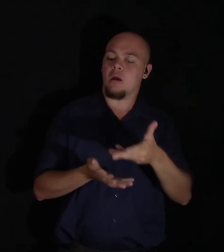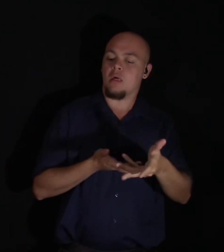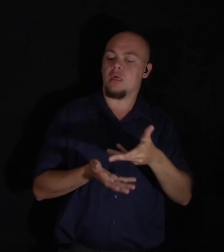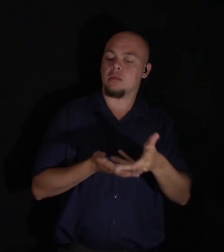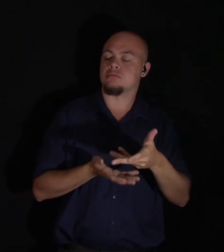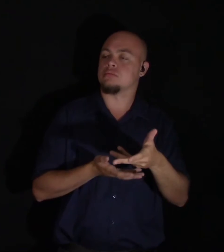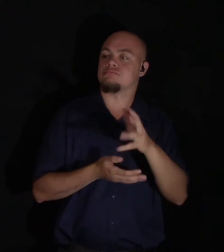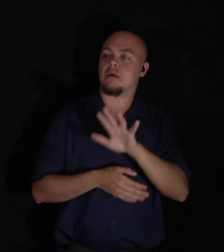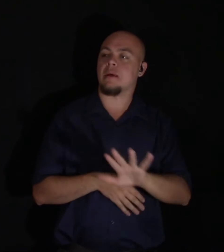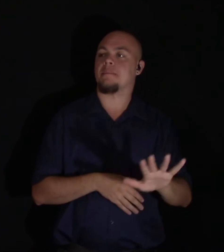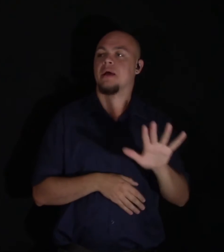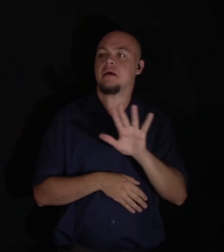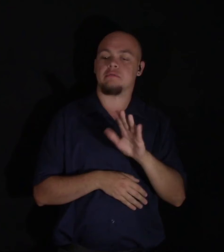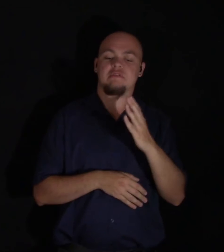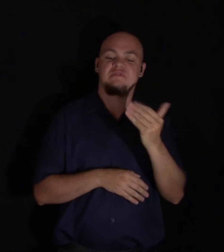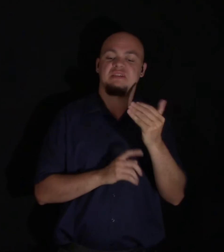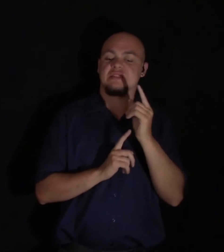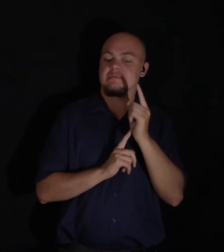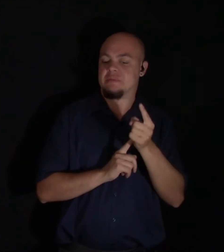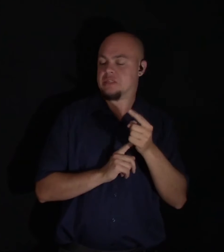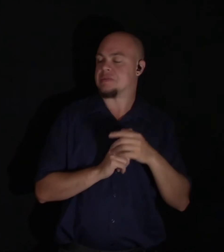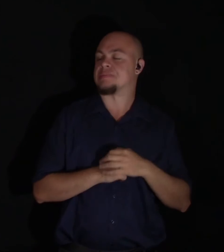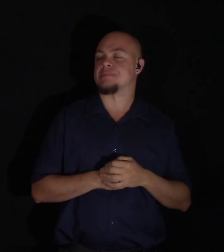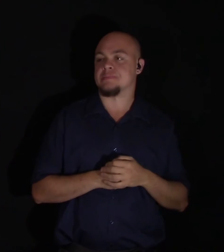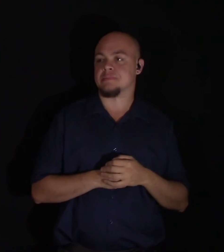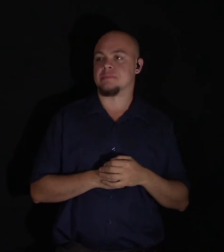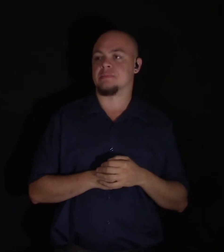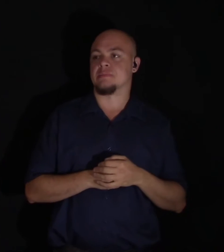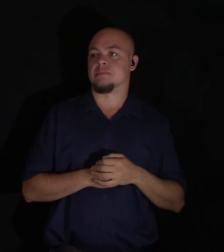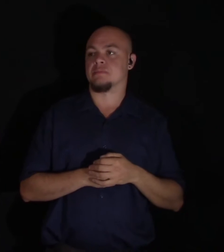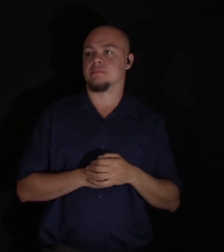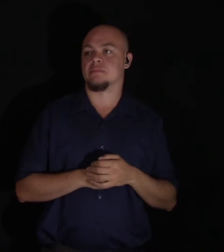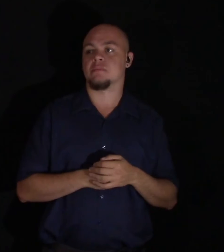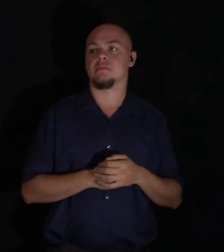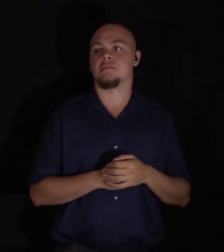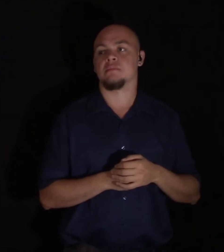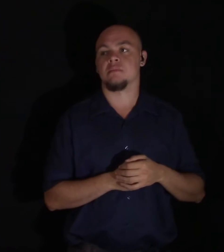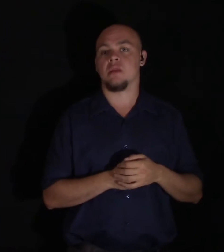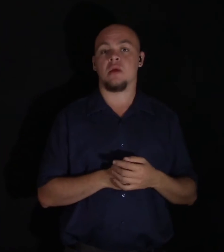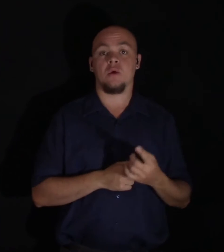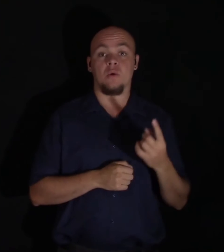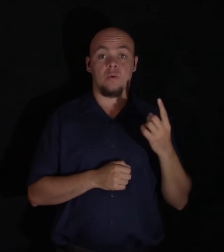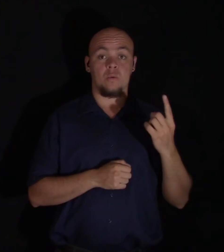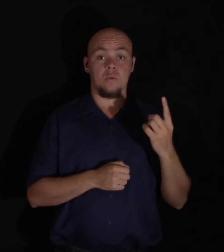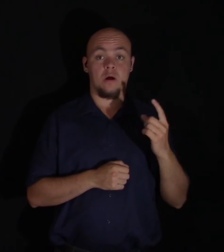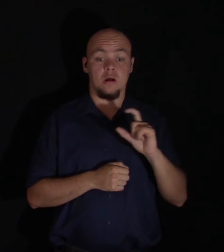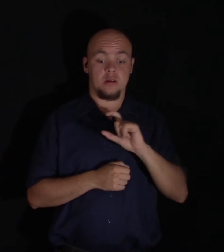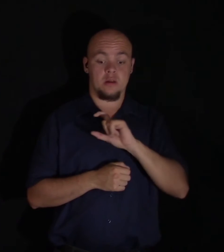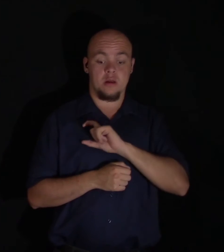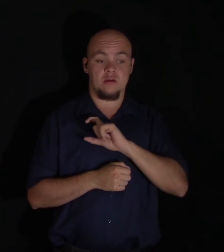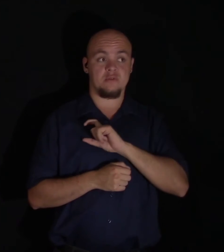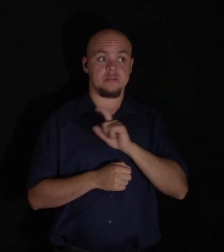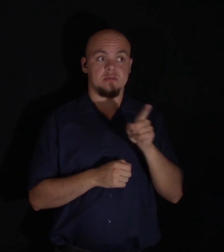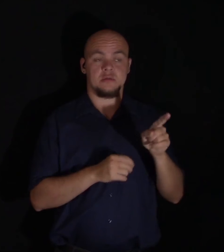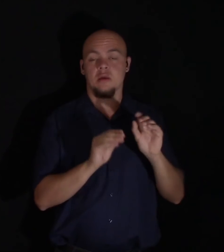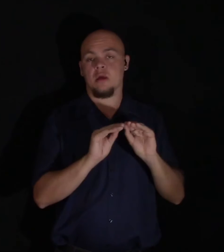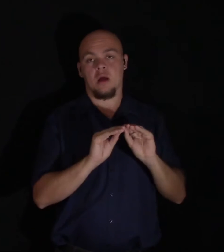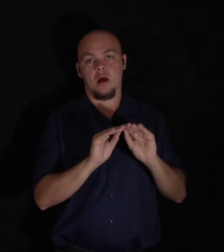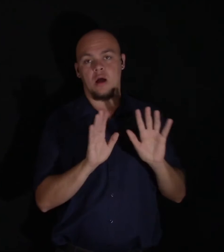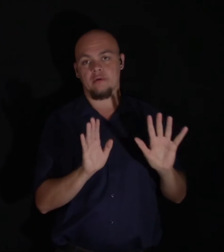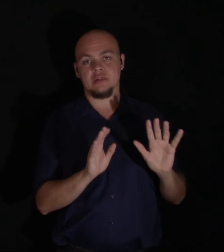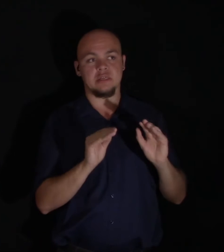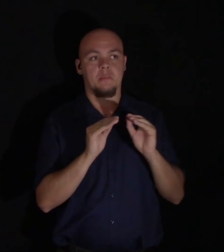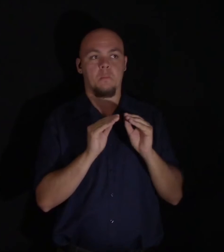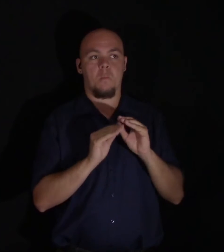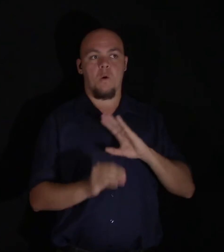for probably 15 minutes. Okay. And I can see one of the officers is more visibly upset than